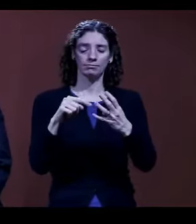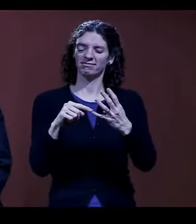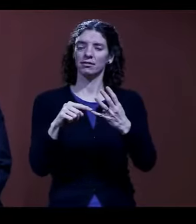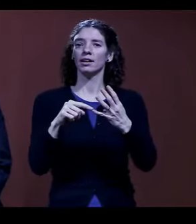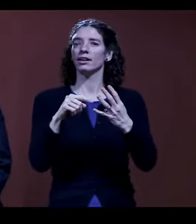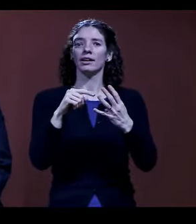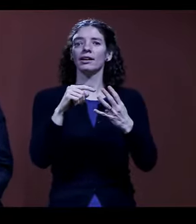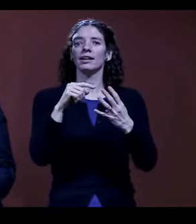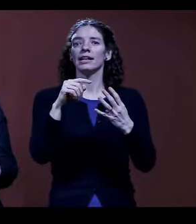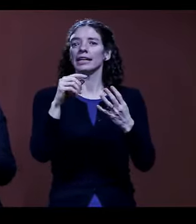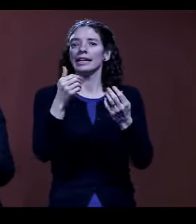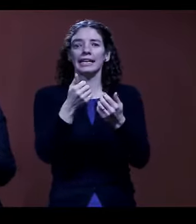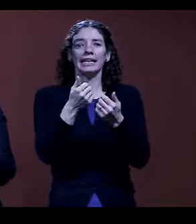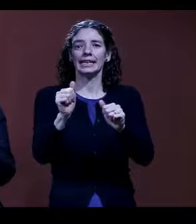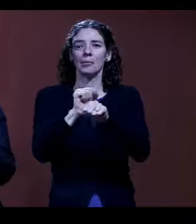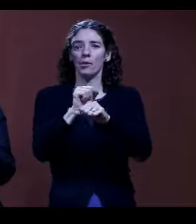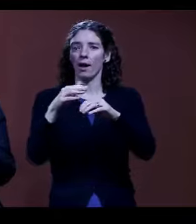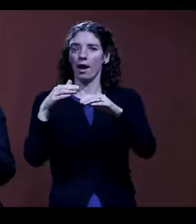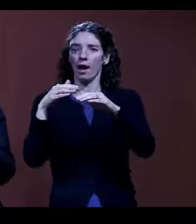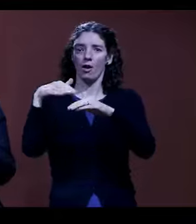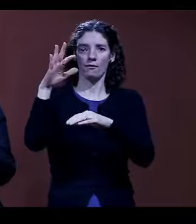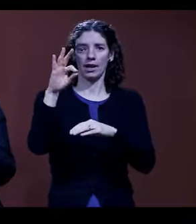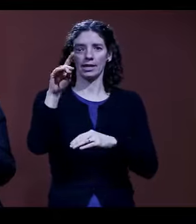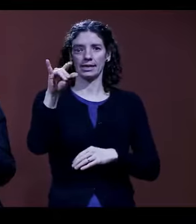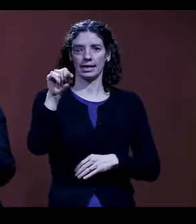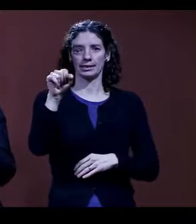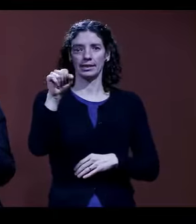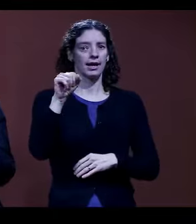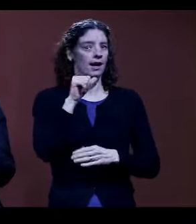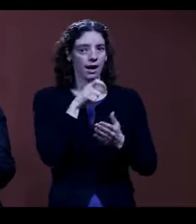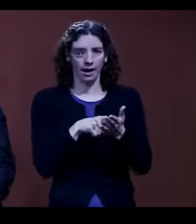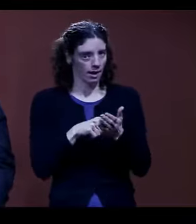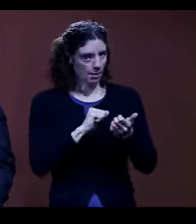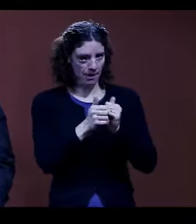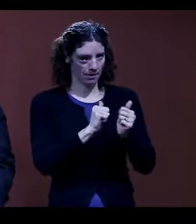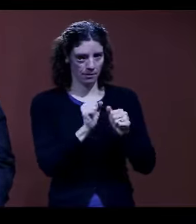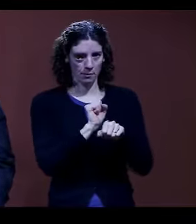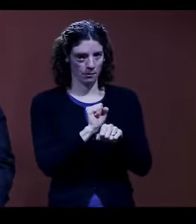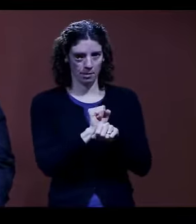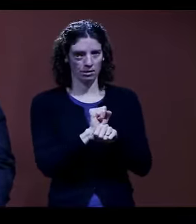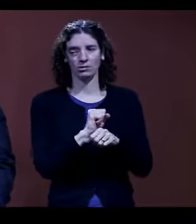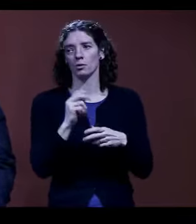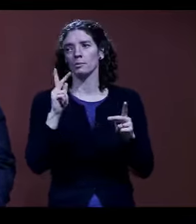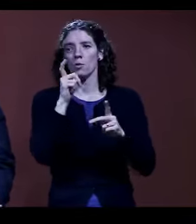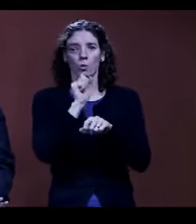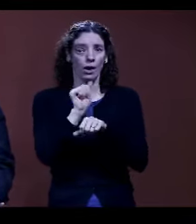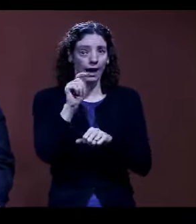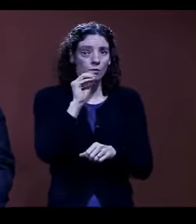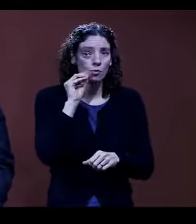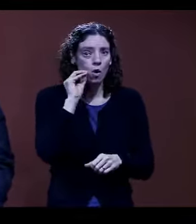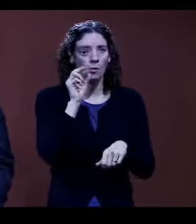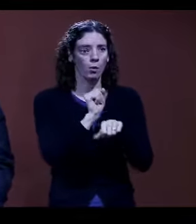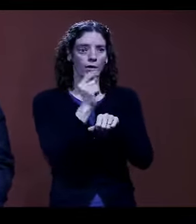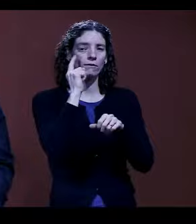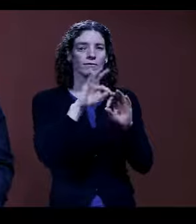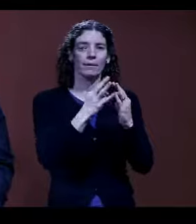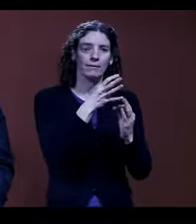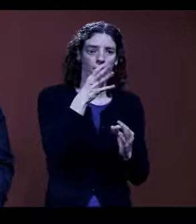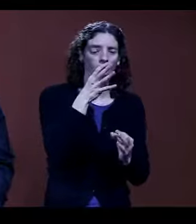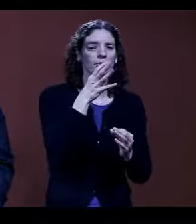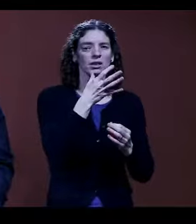just be employed for 90 days, so that counts for all those folks who are working at home or for their family